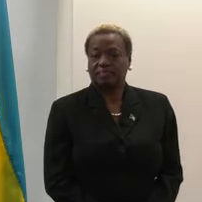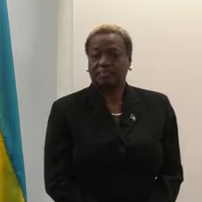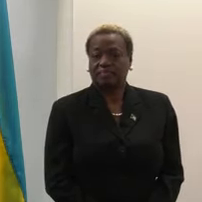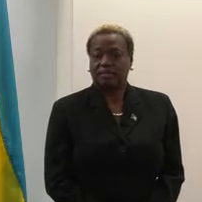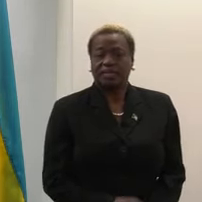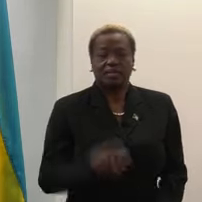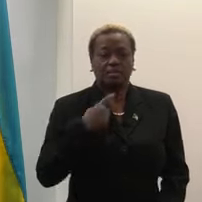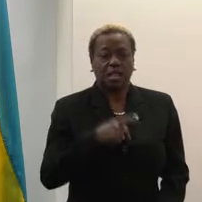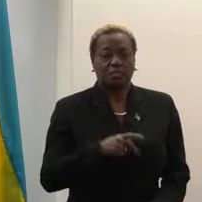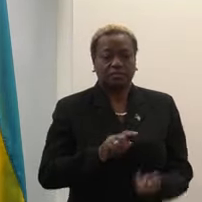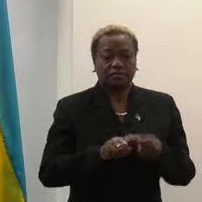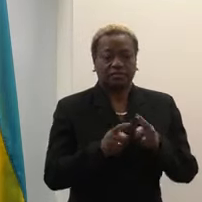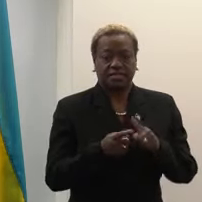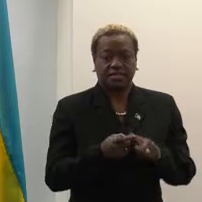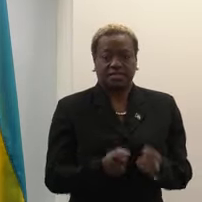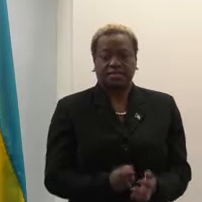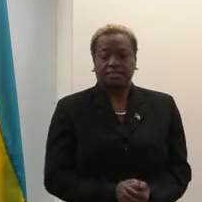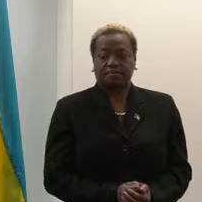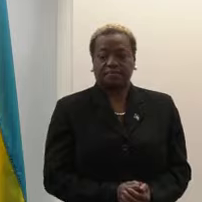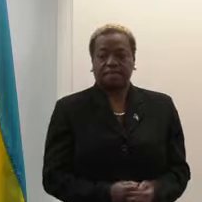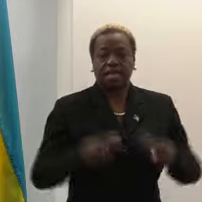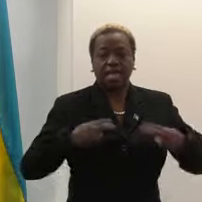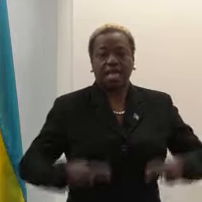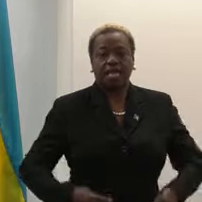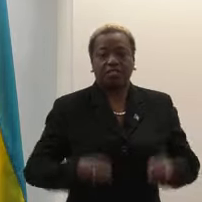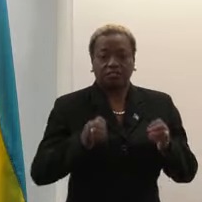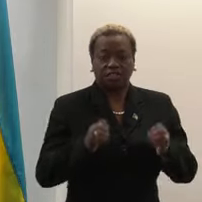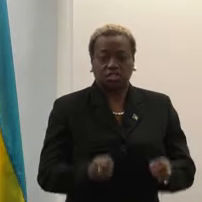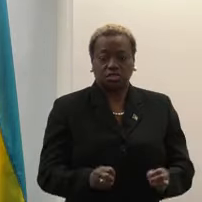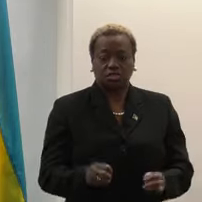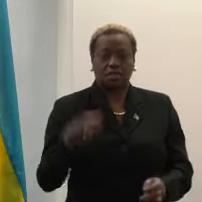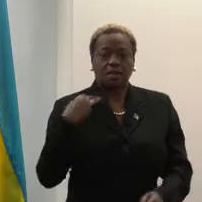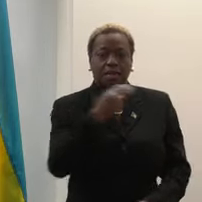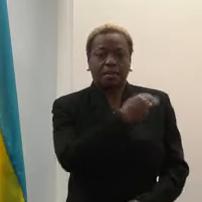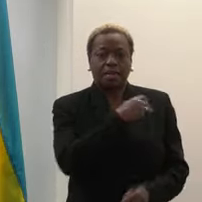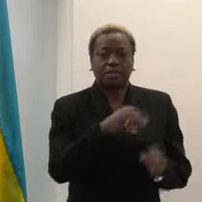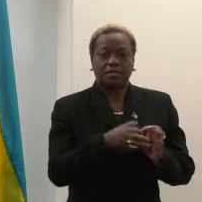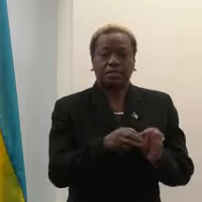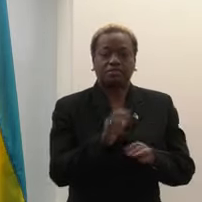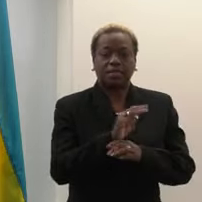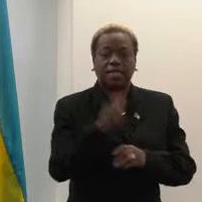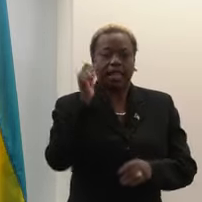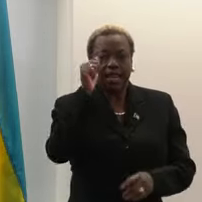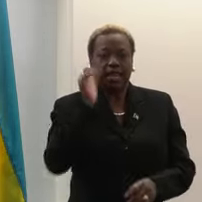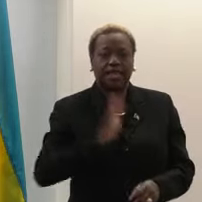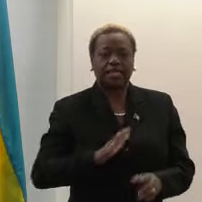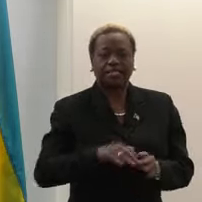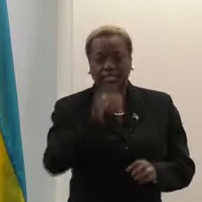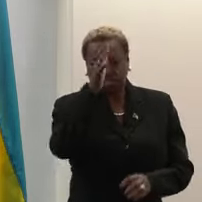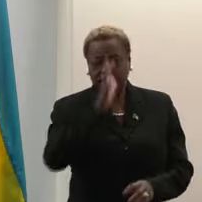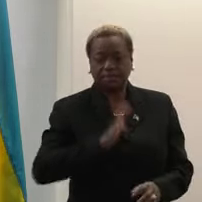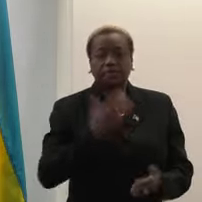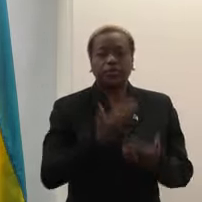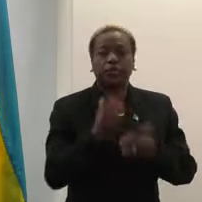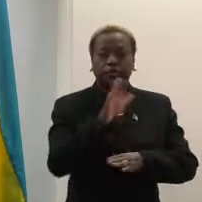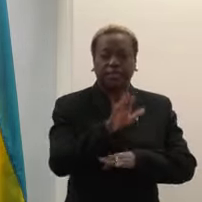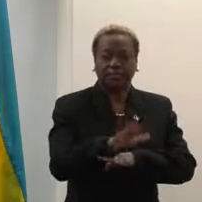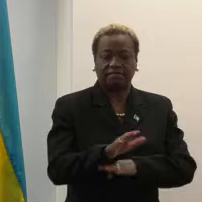parliamentary colleagues, health officials, members of the media, ladies and gentlemen, good